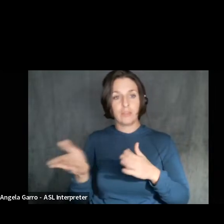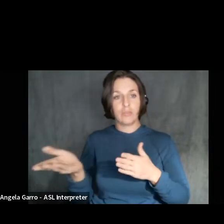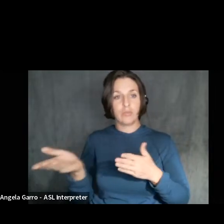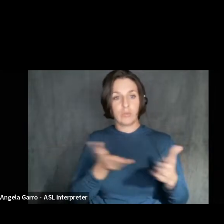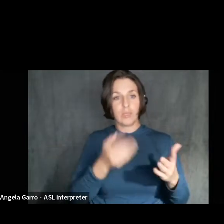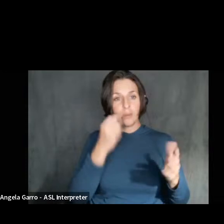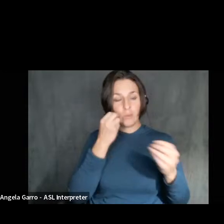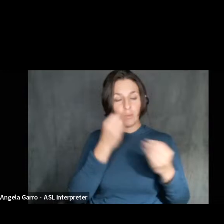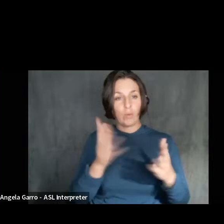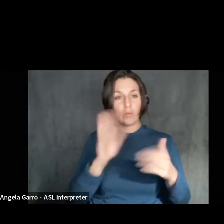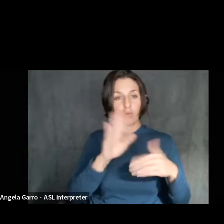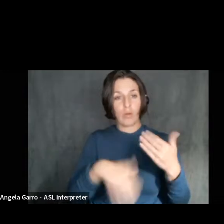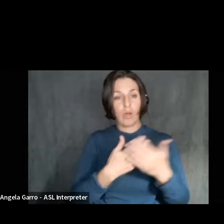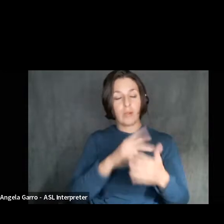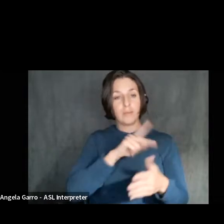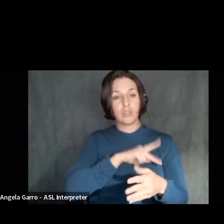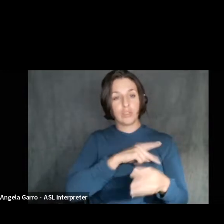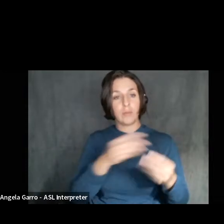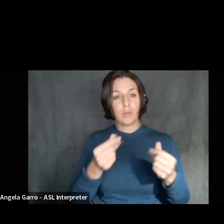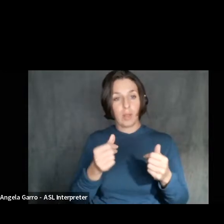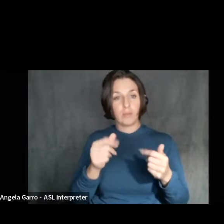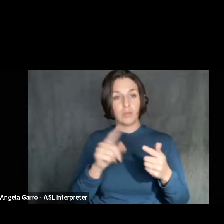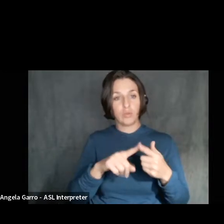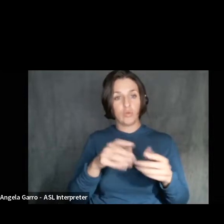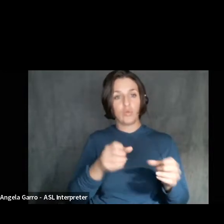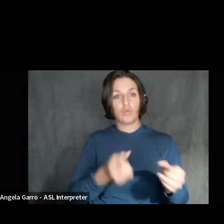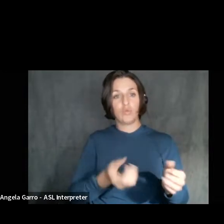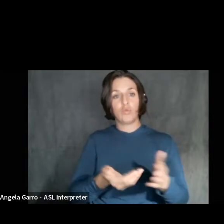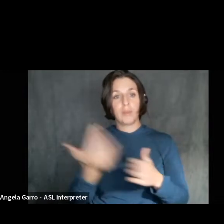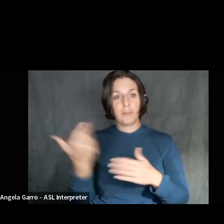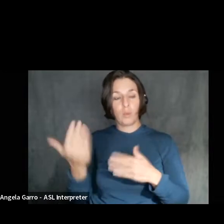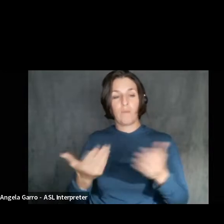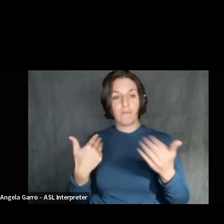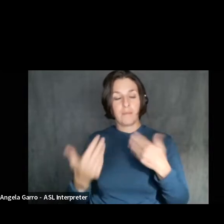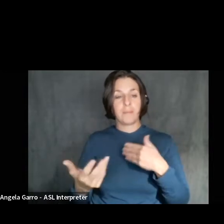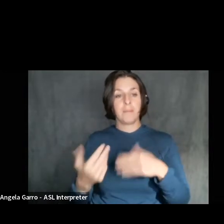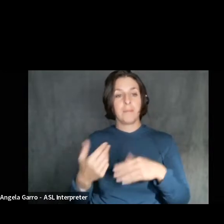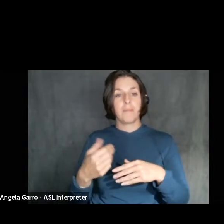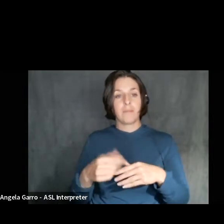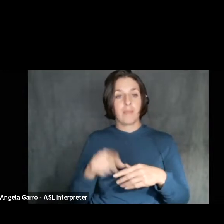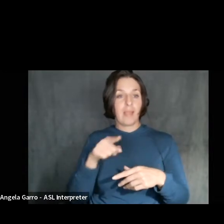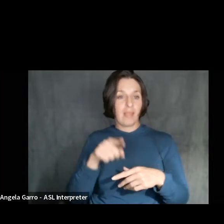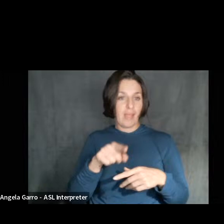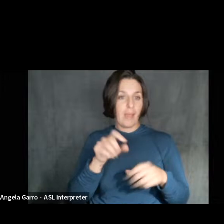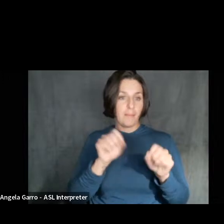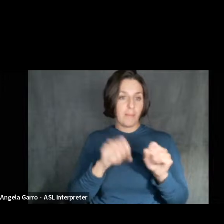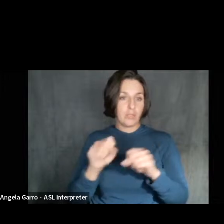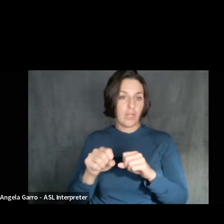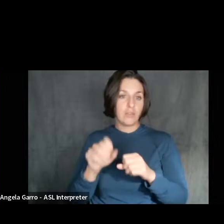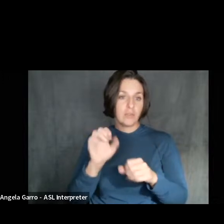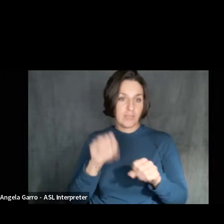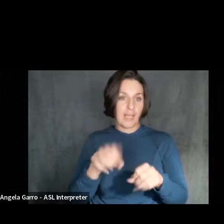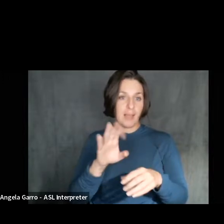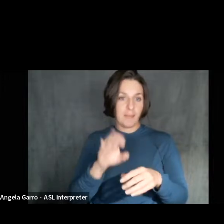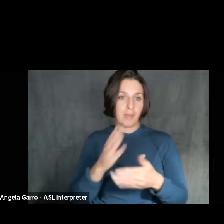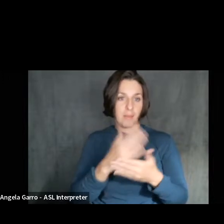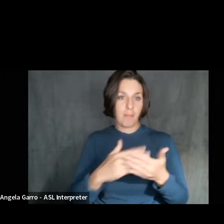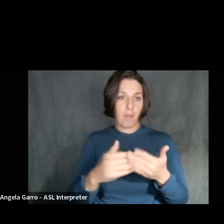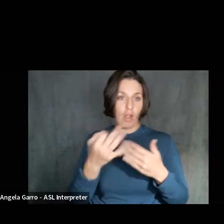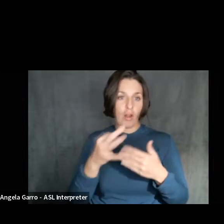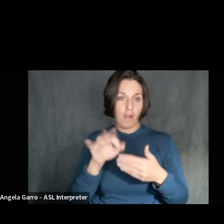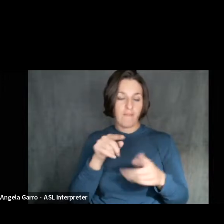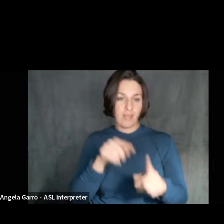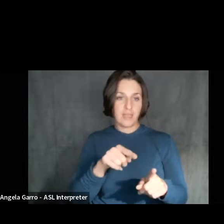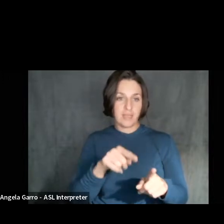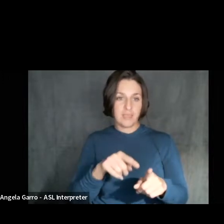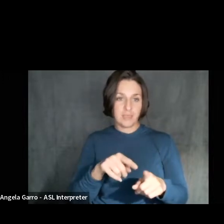the personal property to remove, and so that potentially would be part of this. So